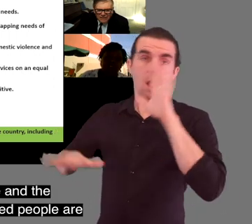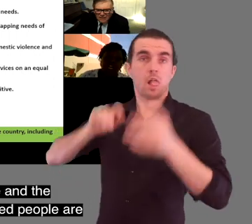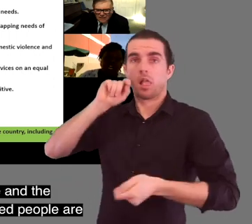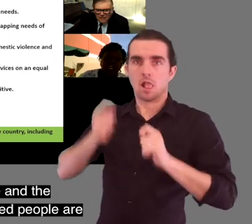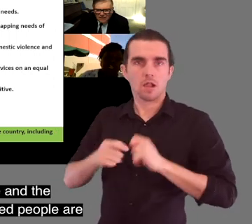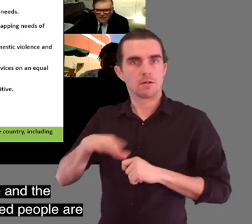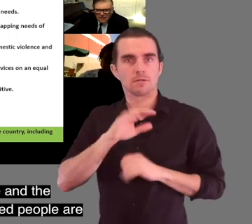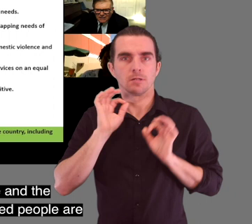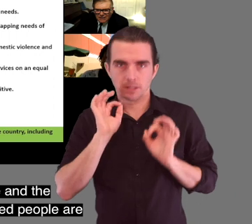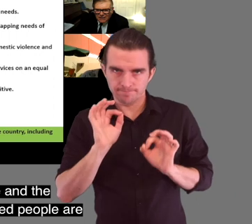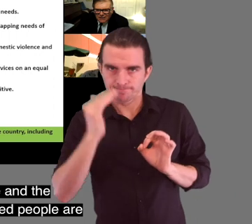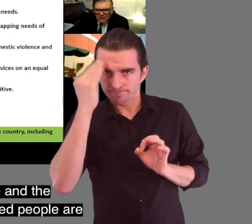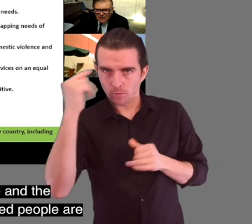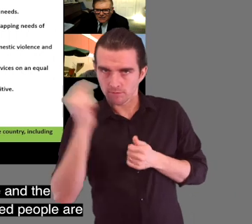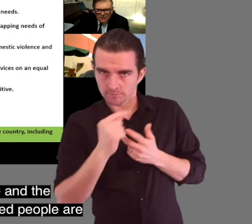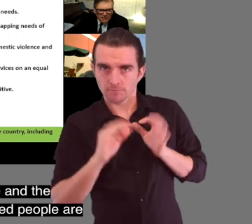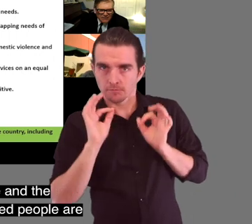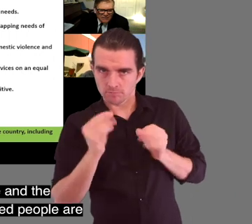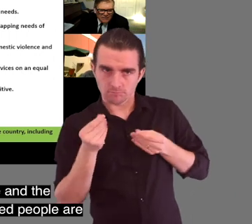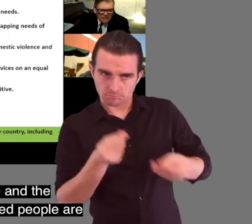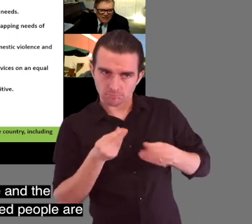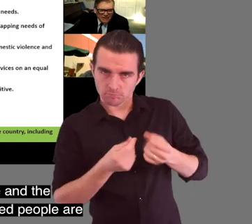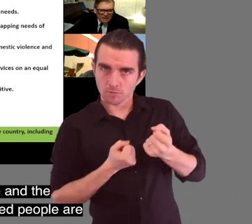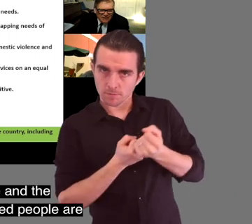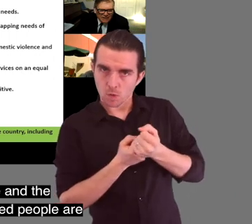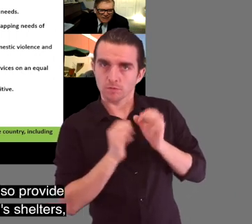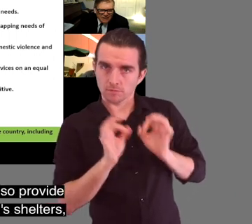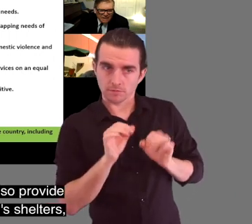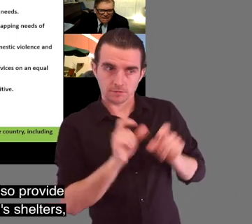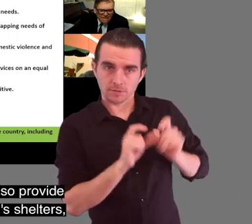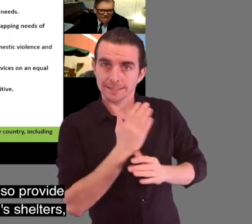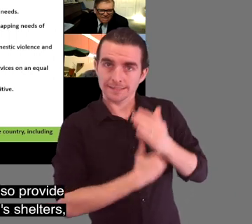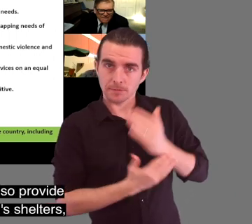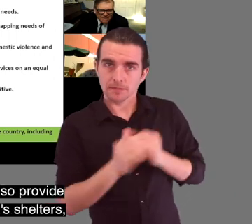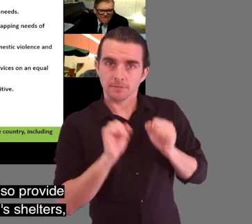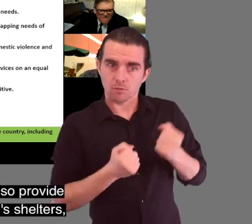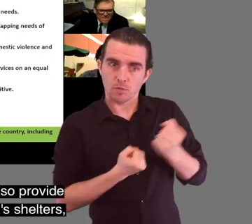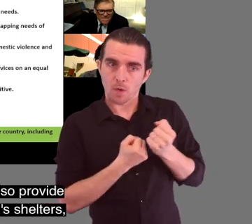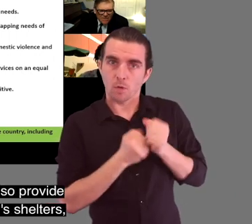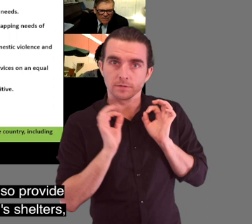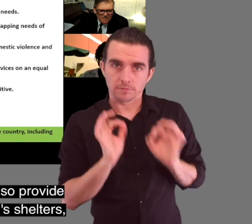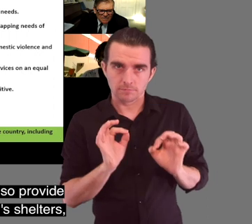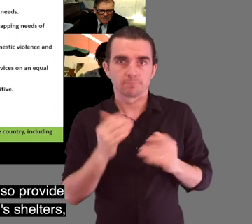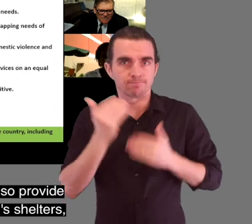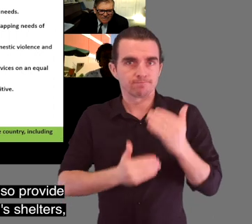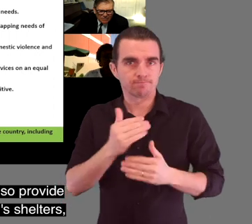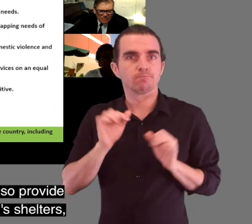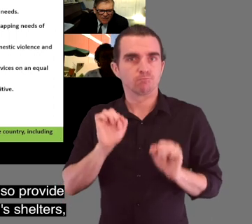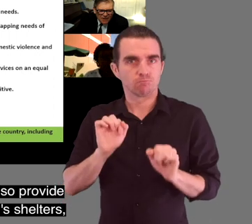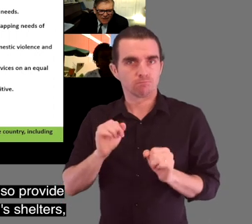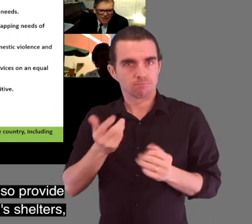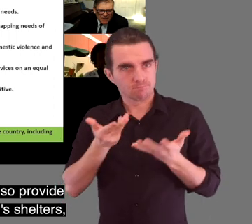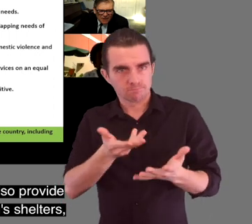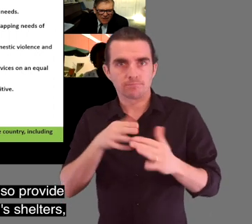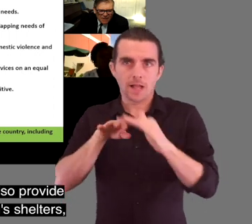sensitive and the overlapping needs of disabled people are therein included. We